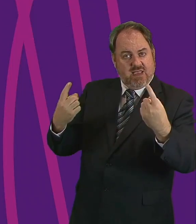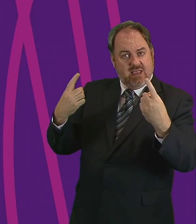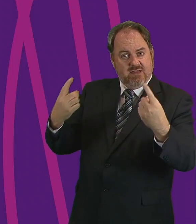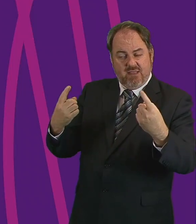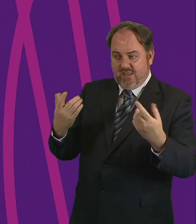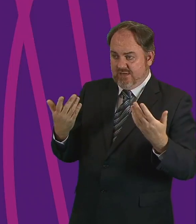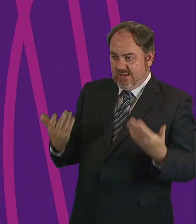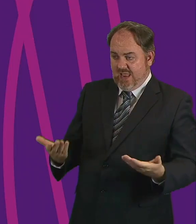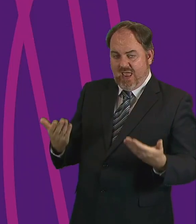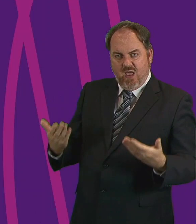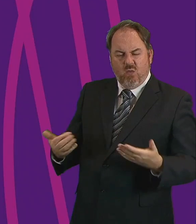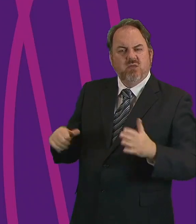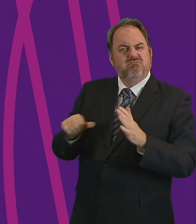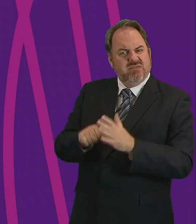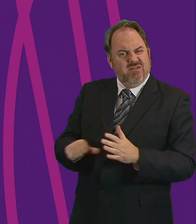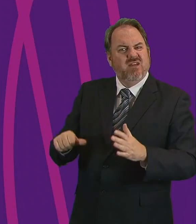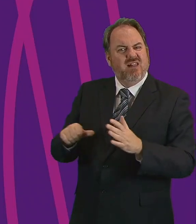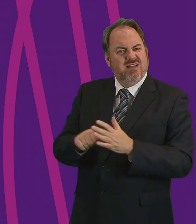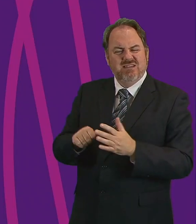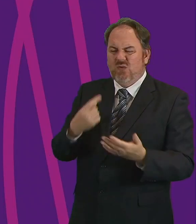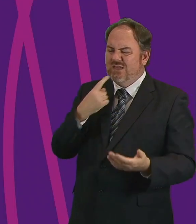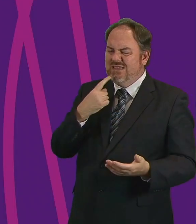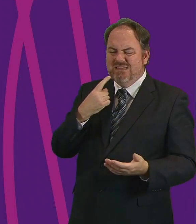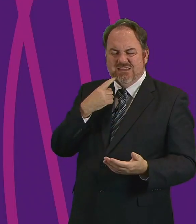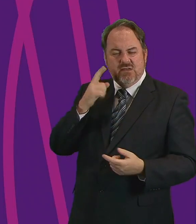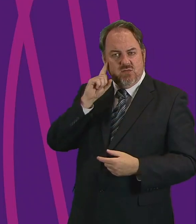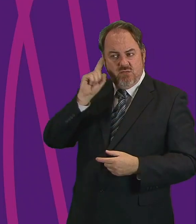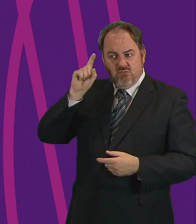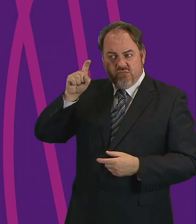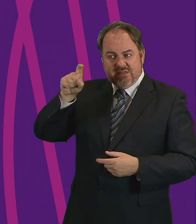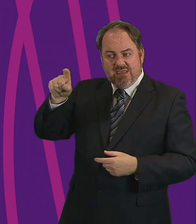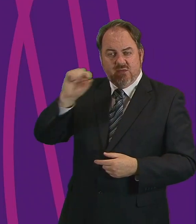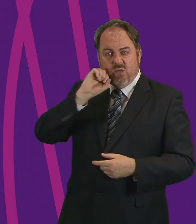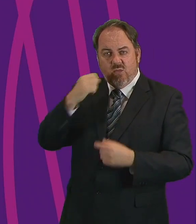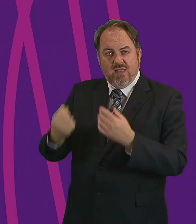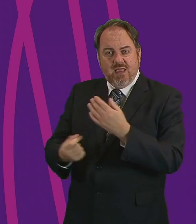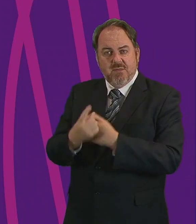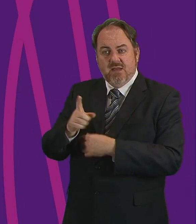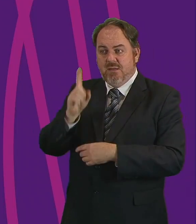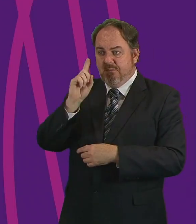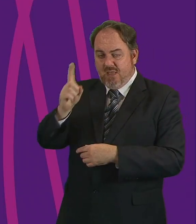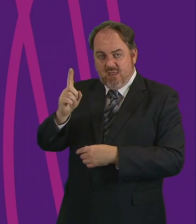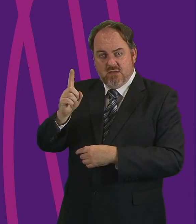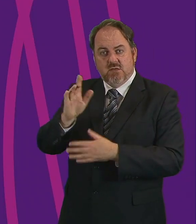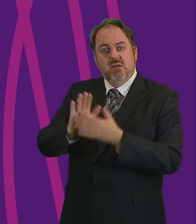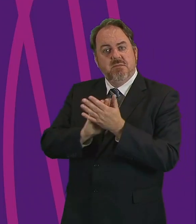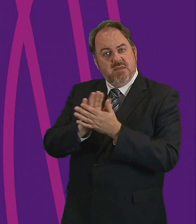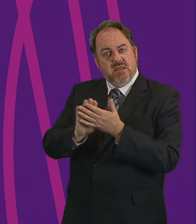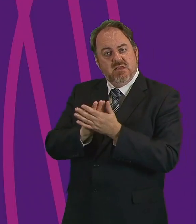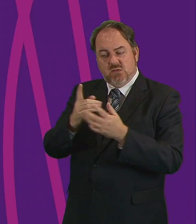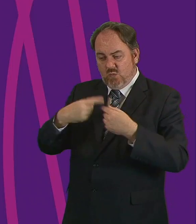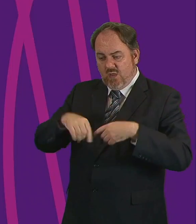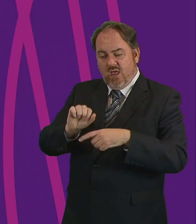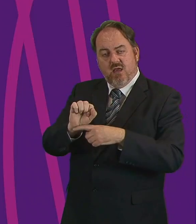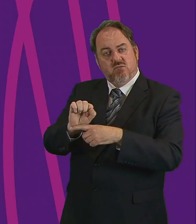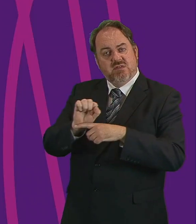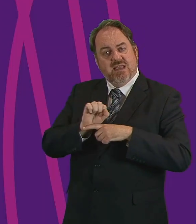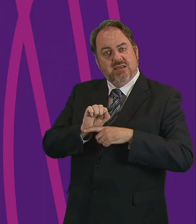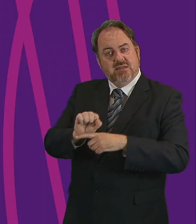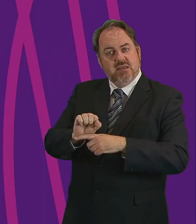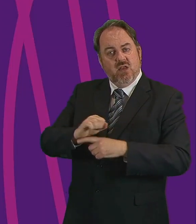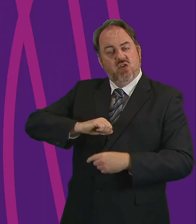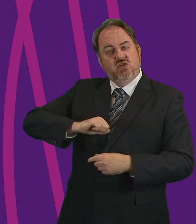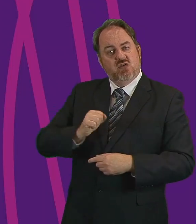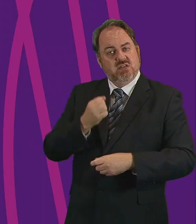unprecedented times that at least in the short term, the agreement has provided a level of protection for spending power of